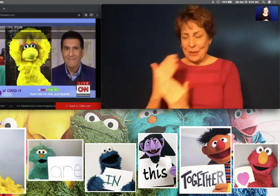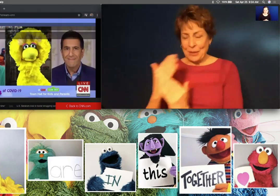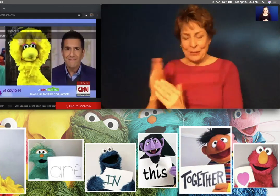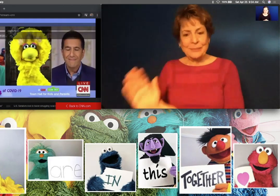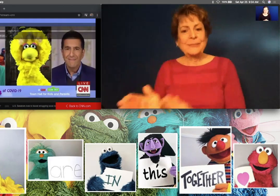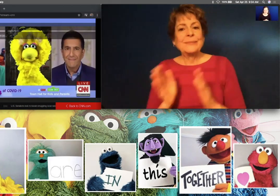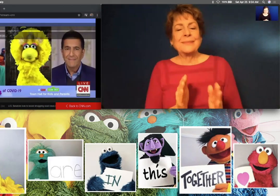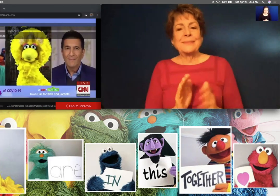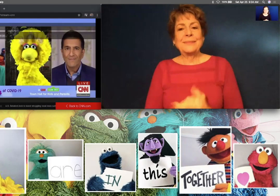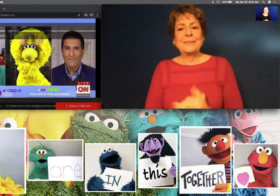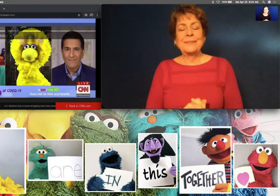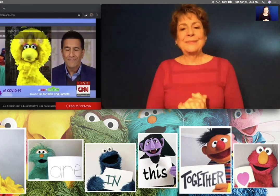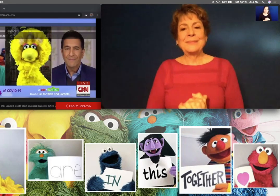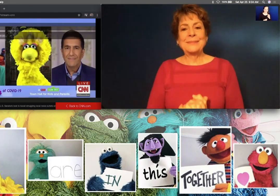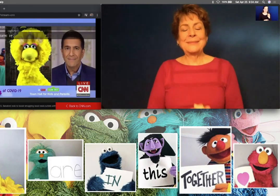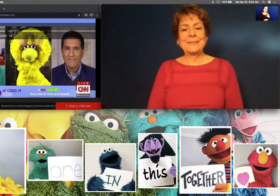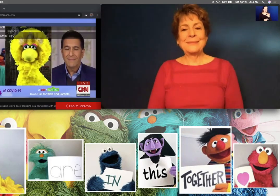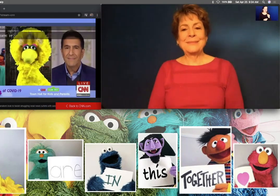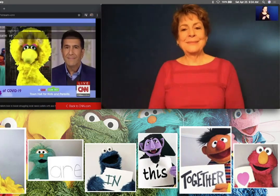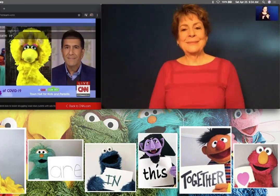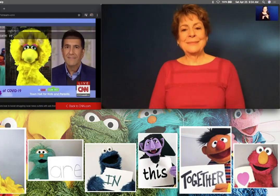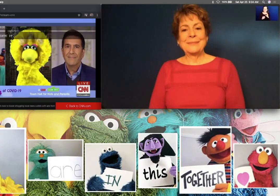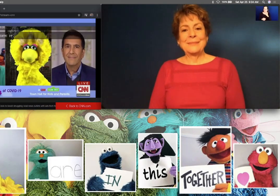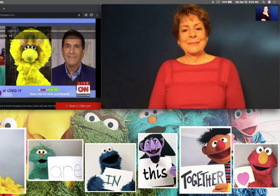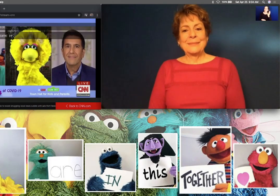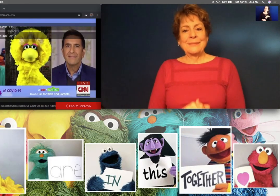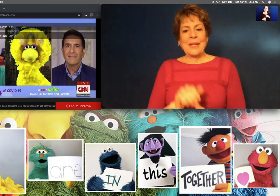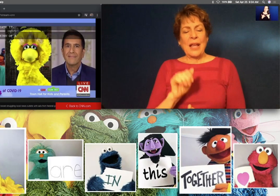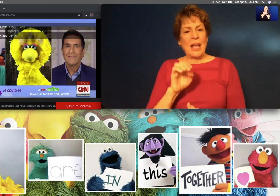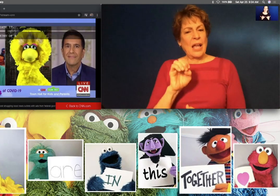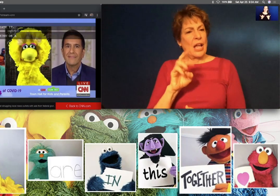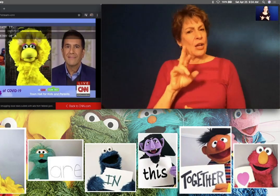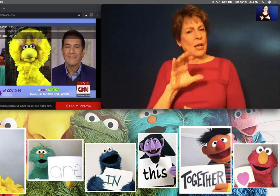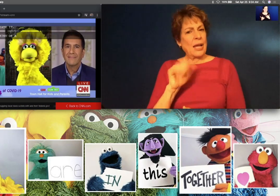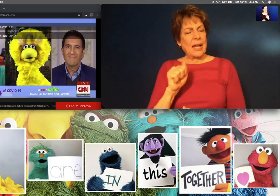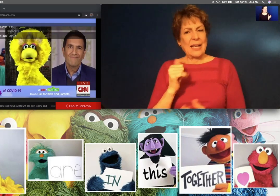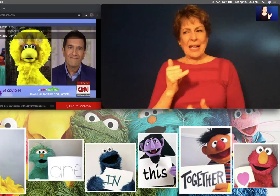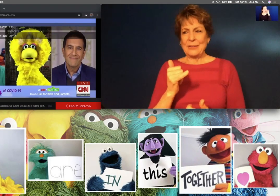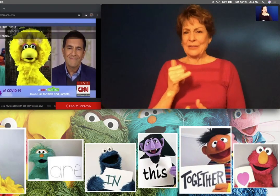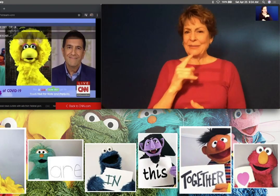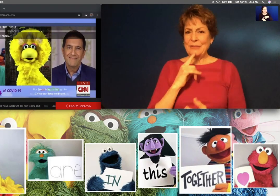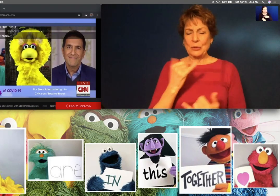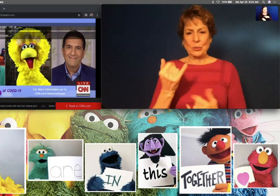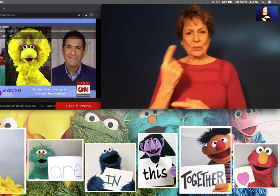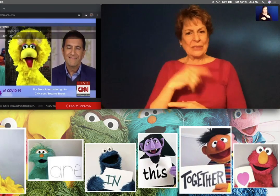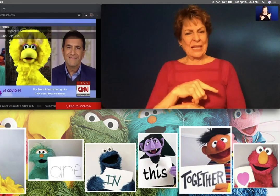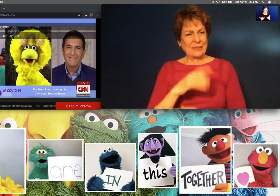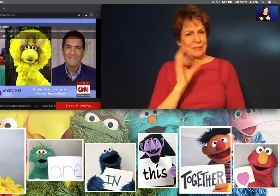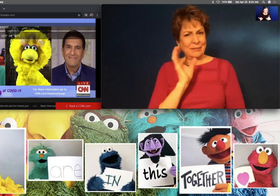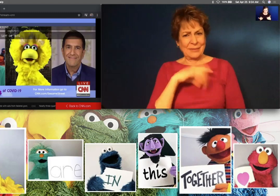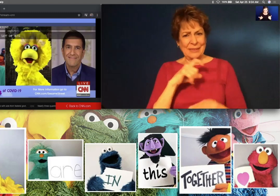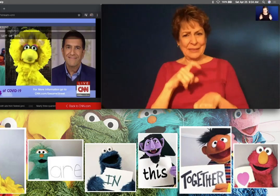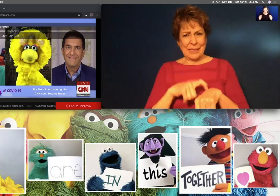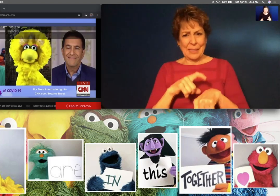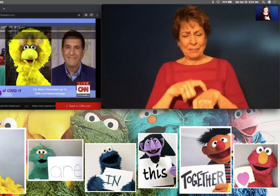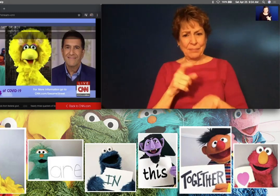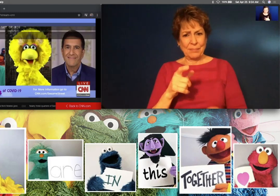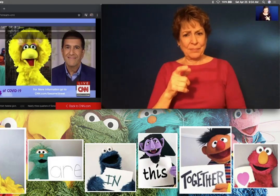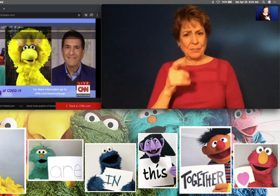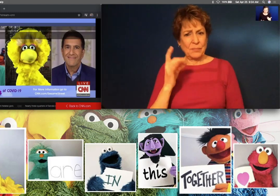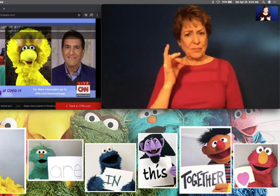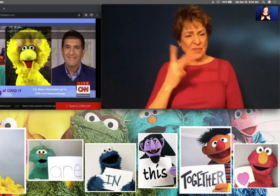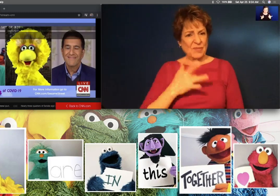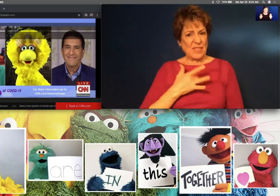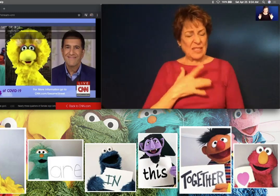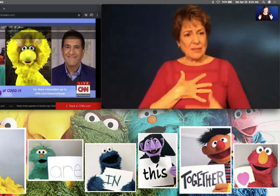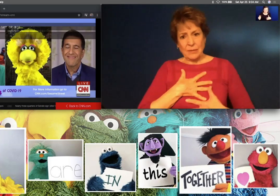We know this is kind of a strange time for everyone, and it can lead to a lot of big feelings. Whether you're a little kid or a big